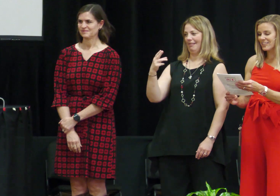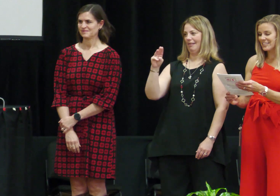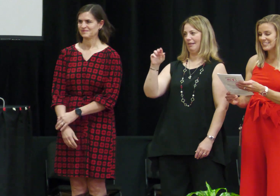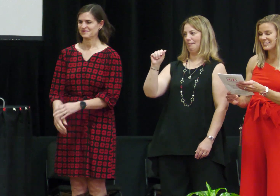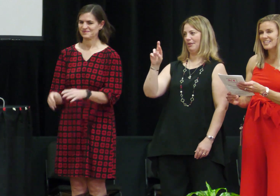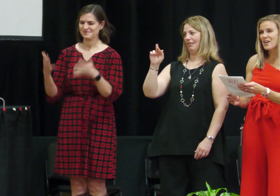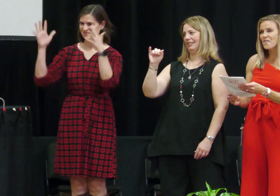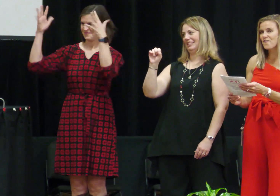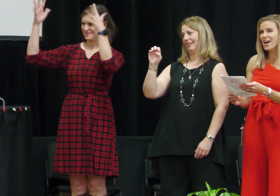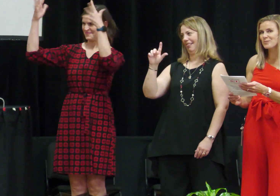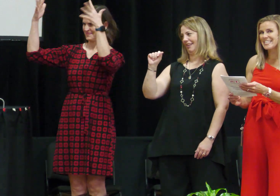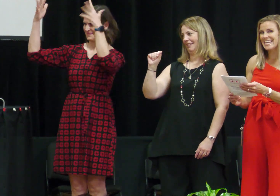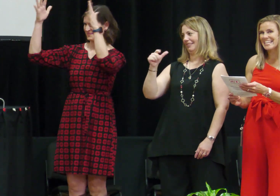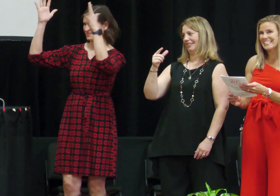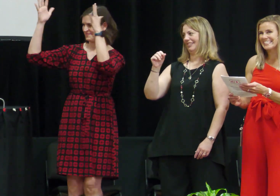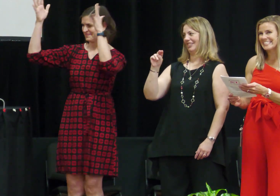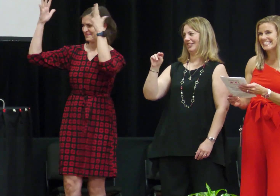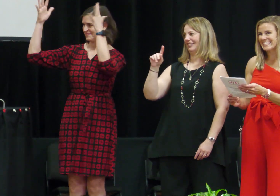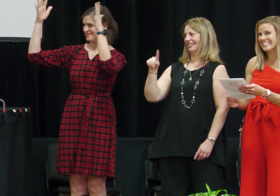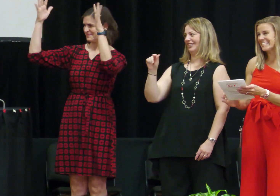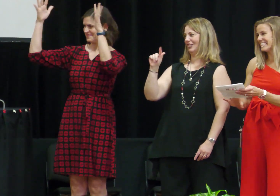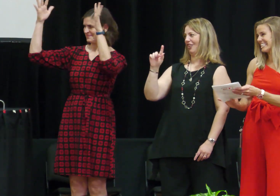Gonzalez, Fountain.